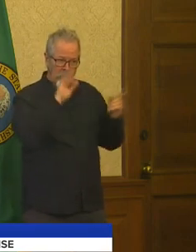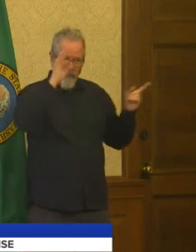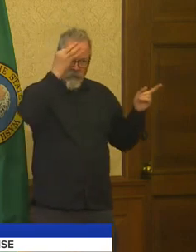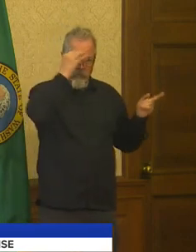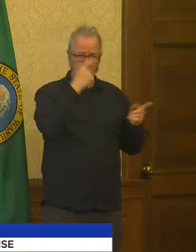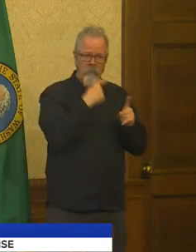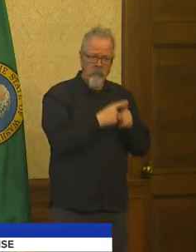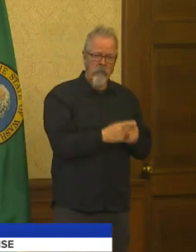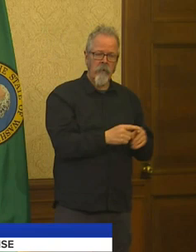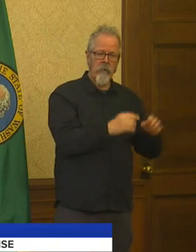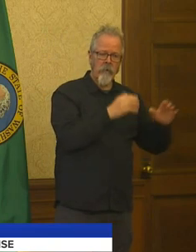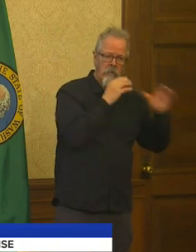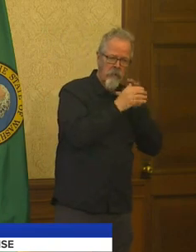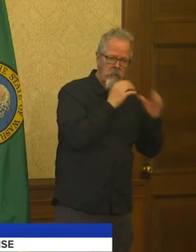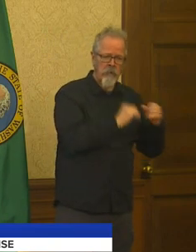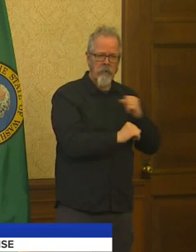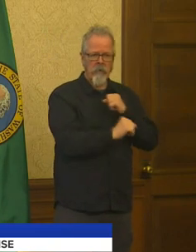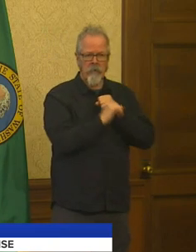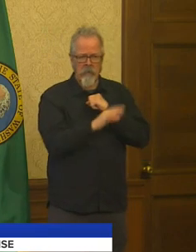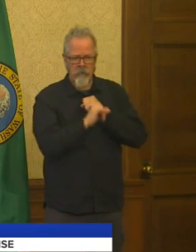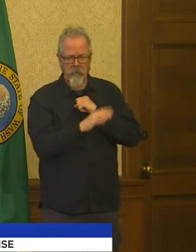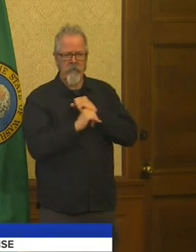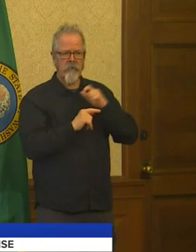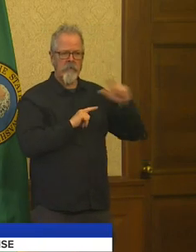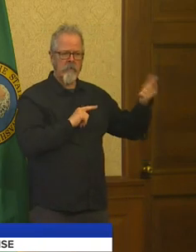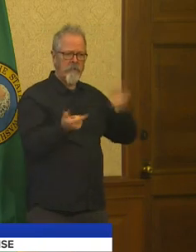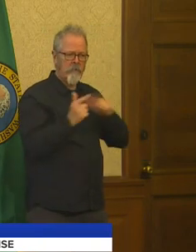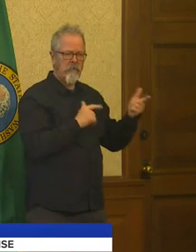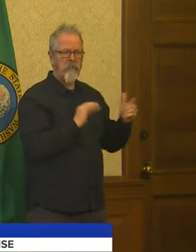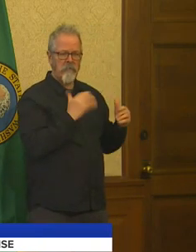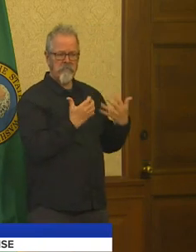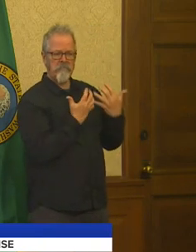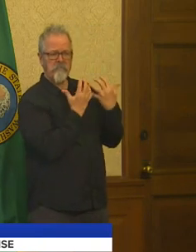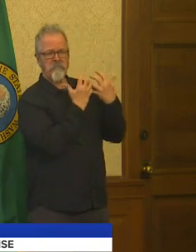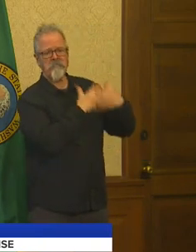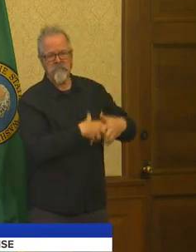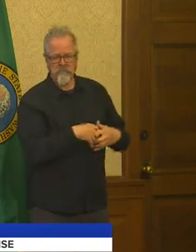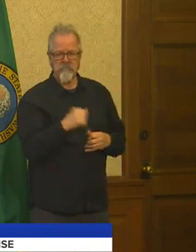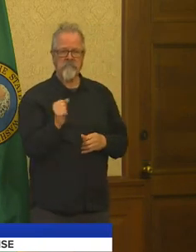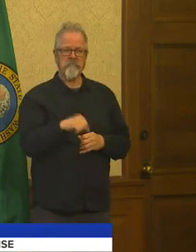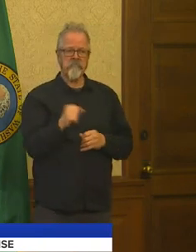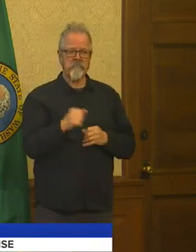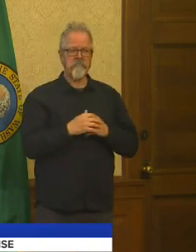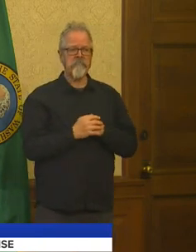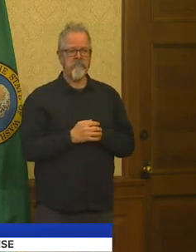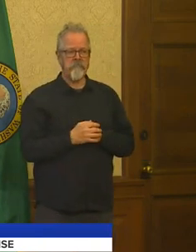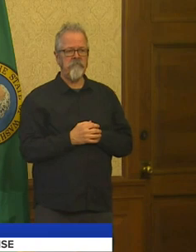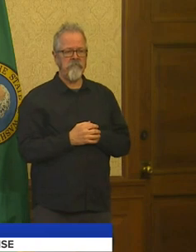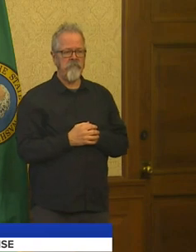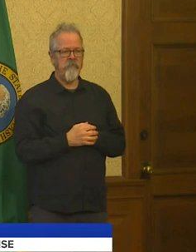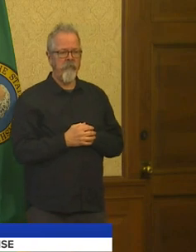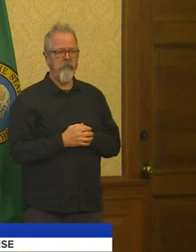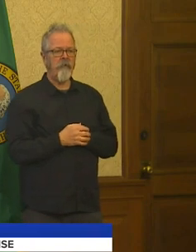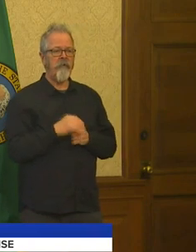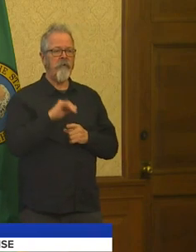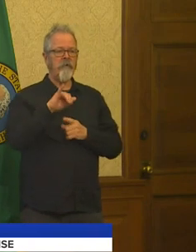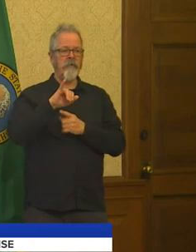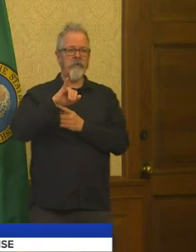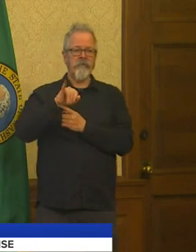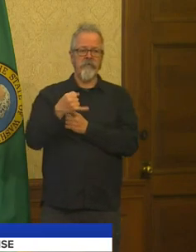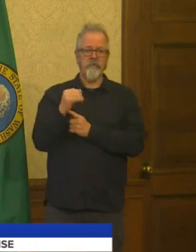John wanted to add something. John? We have been working with our federal partners, including national parks and